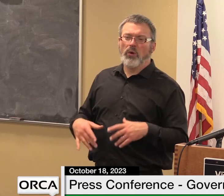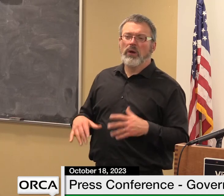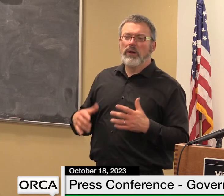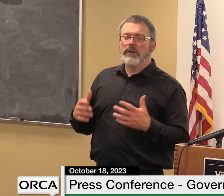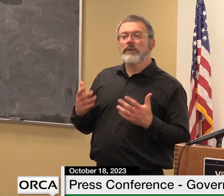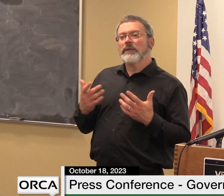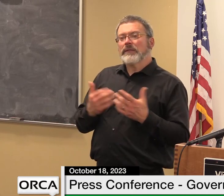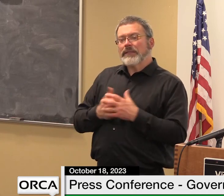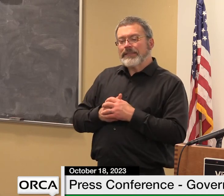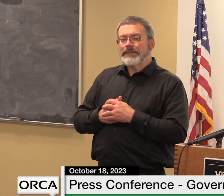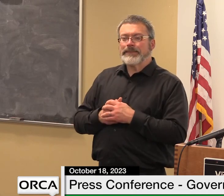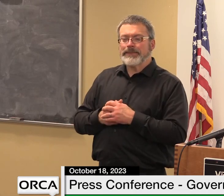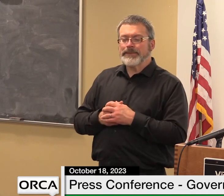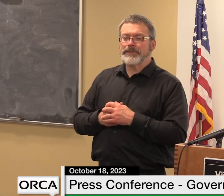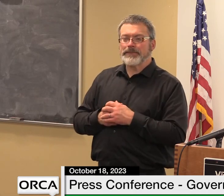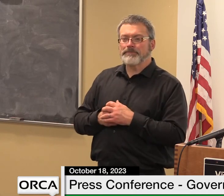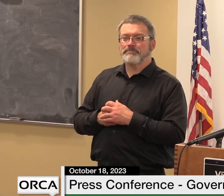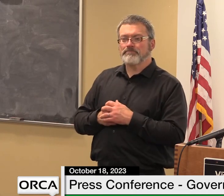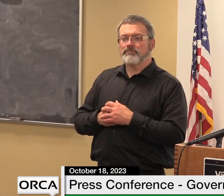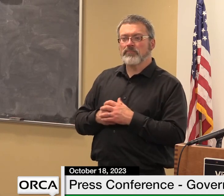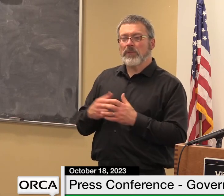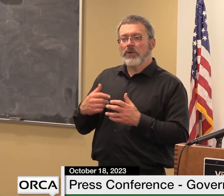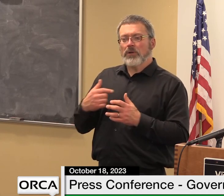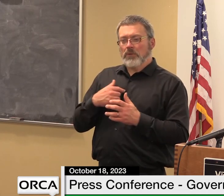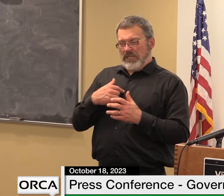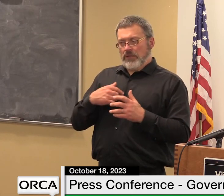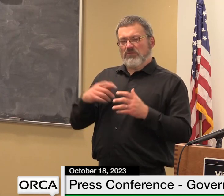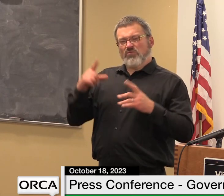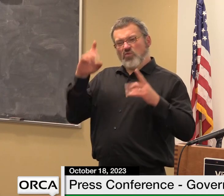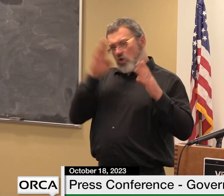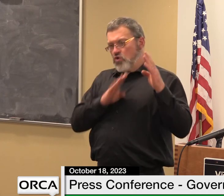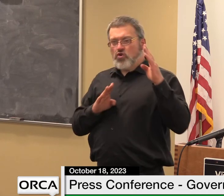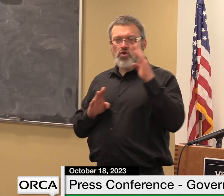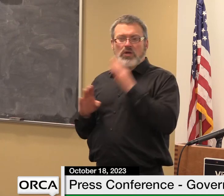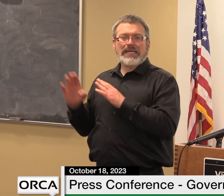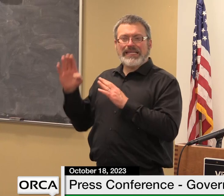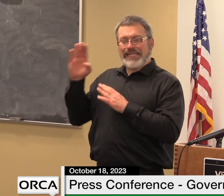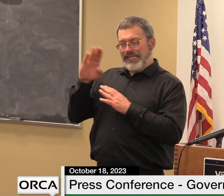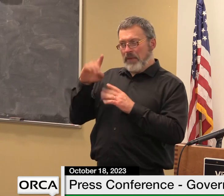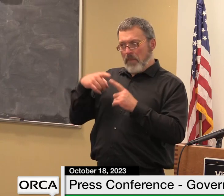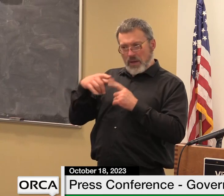I'm very concerned about the innocent victims,